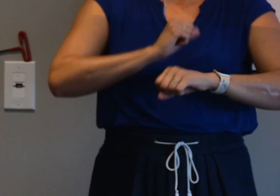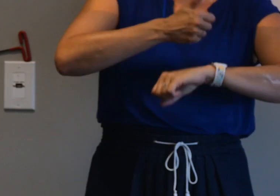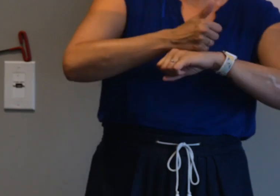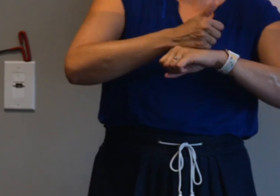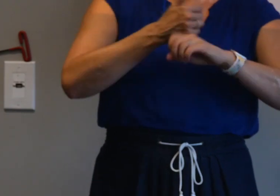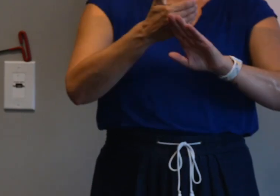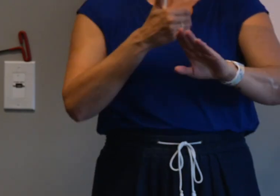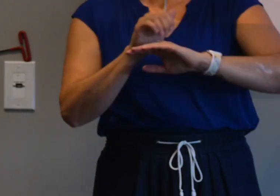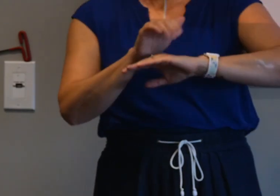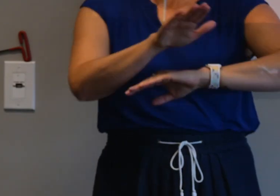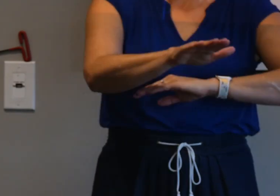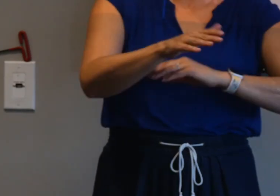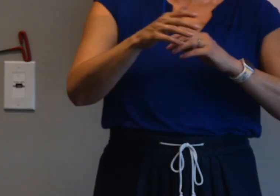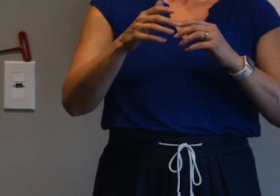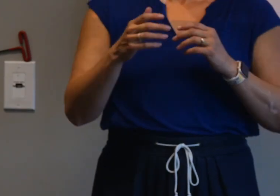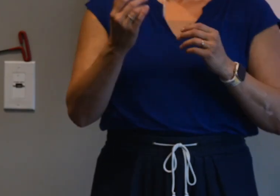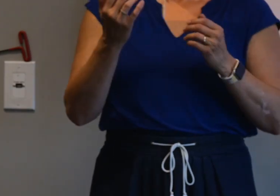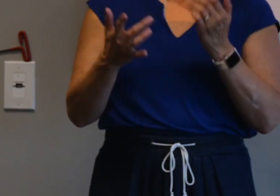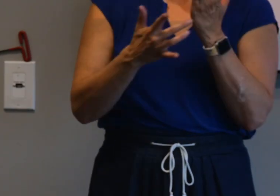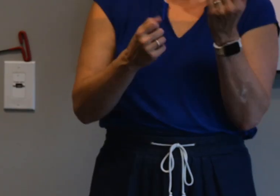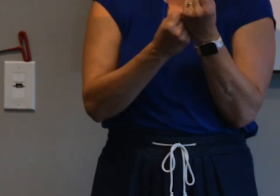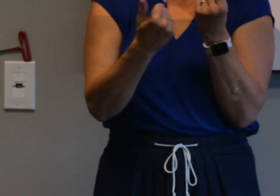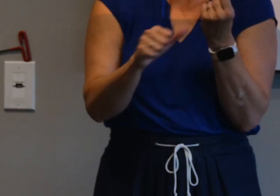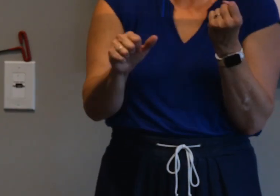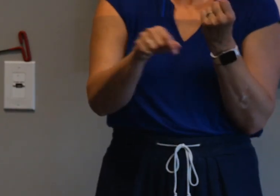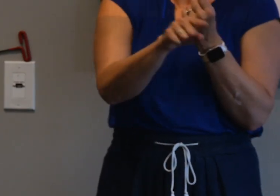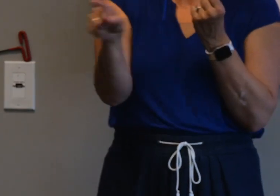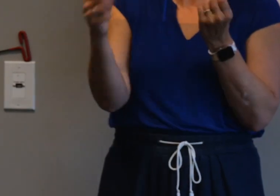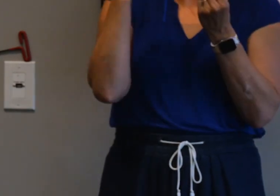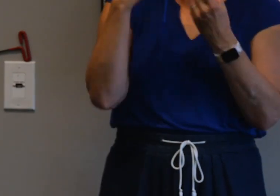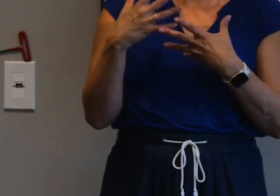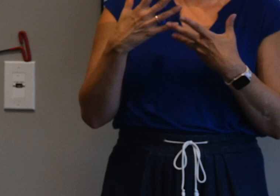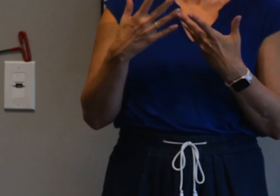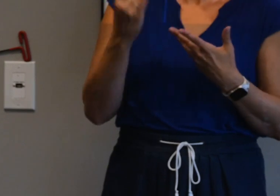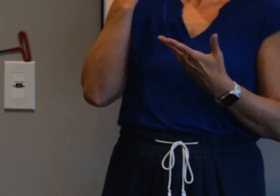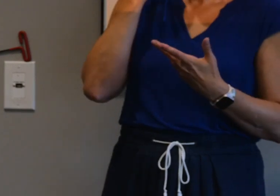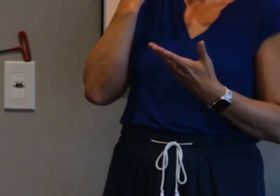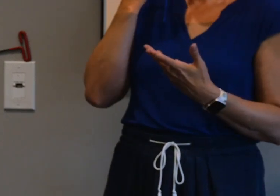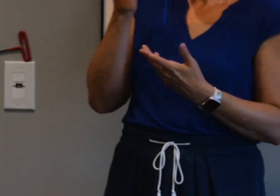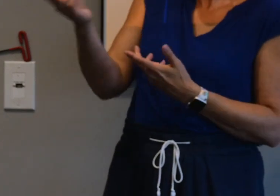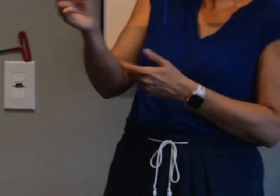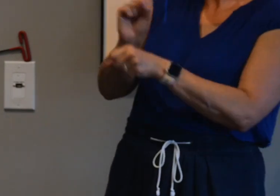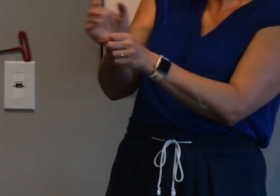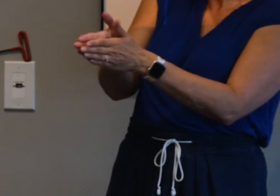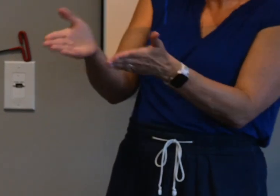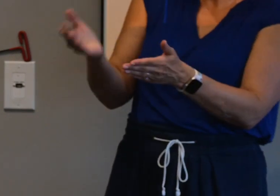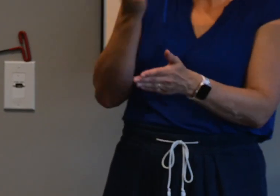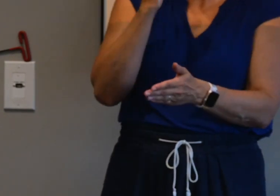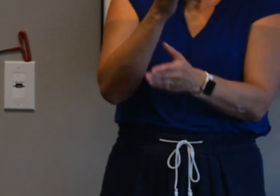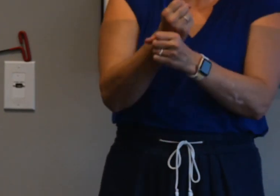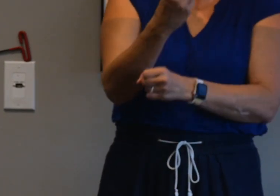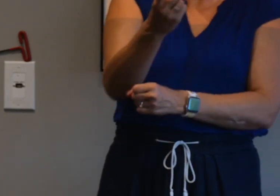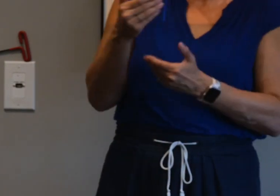hit the submit button, we're happy to help. Each of you got a workbook, and if you didn't throw over on the table, part of the grant that we received